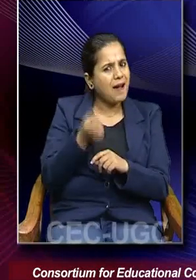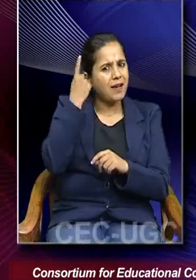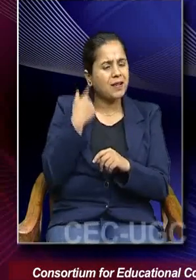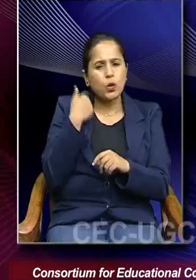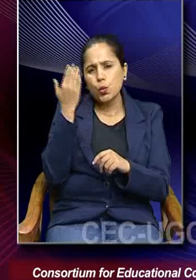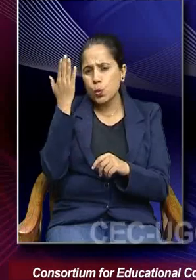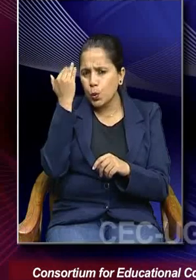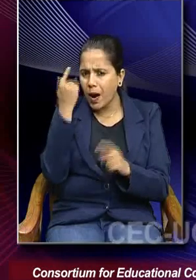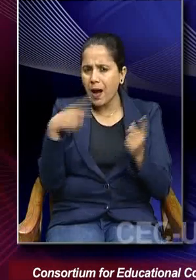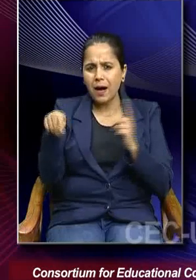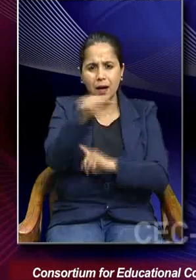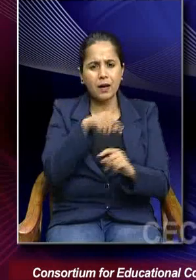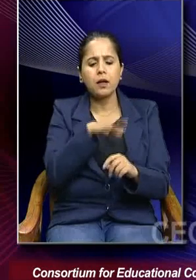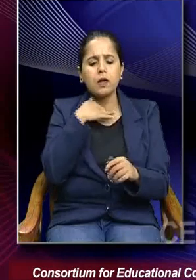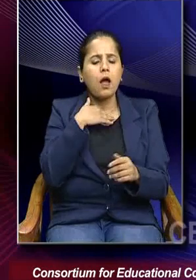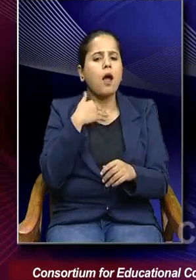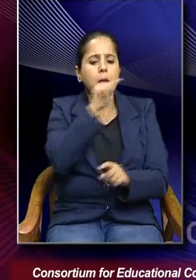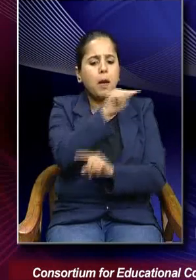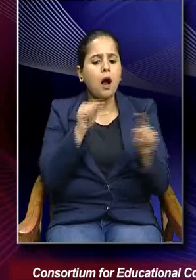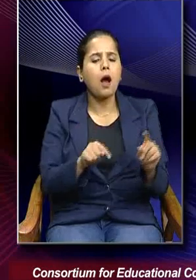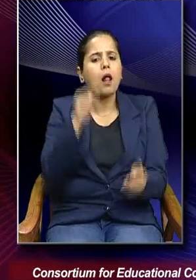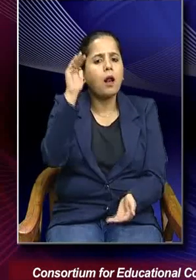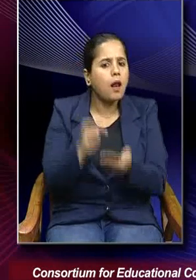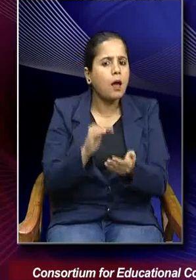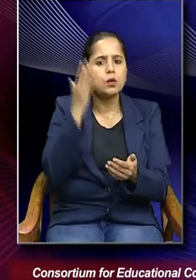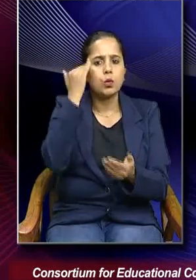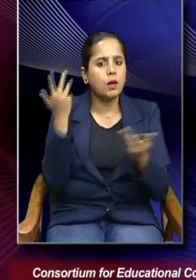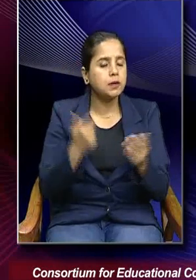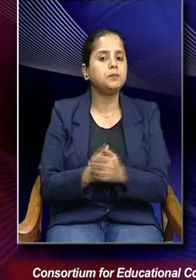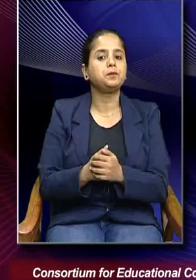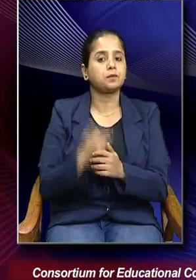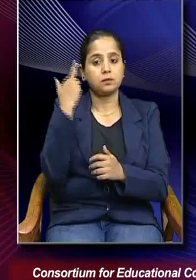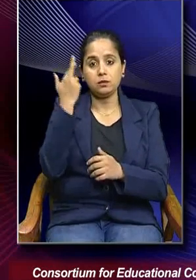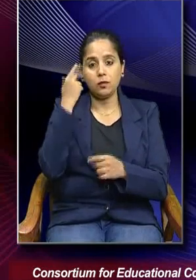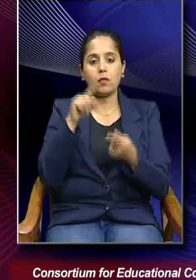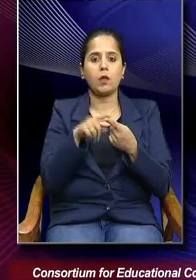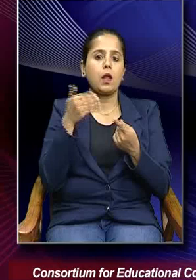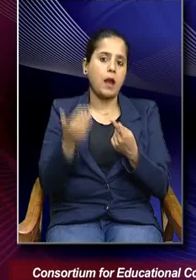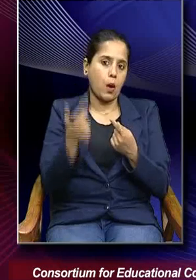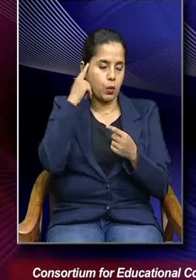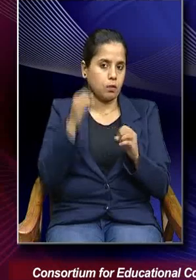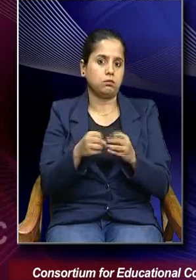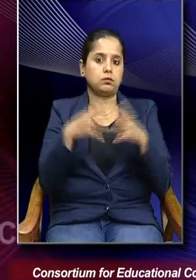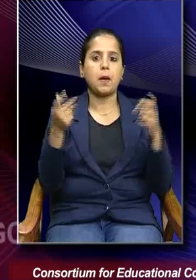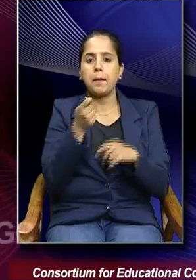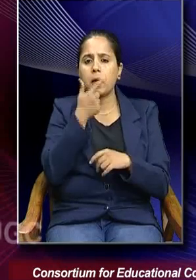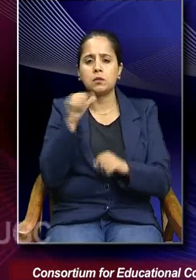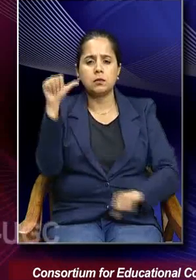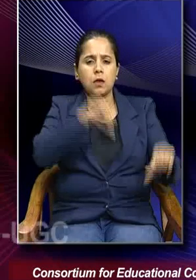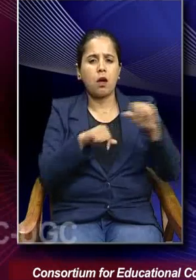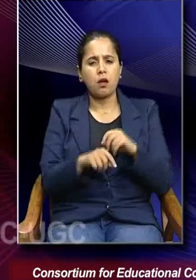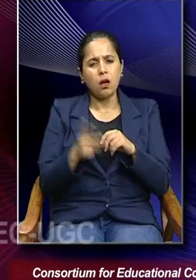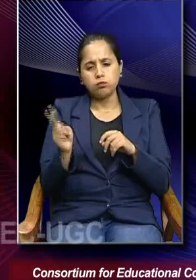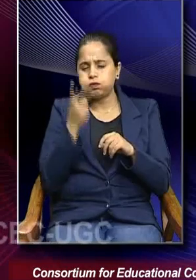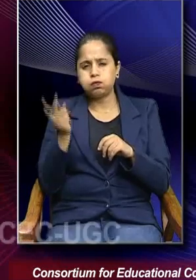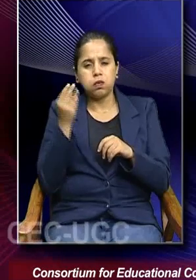a decline in death rate. One of the reason is because of the growth in medical sciences, which has